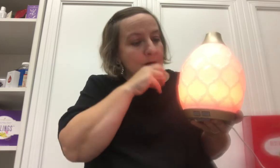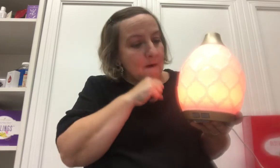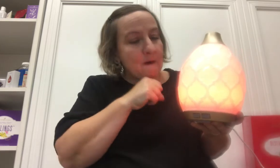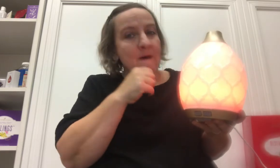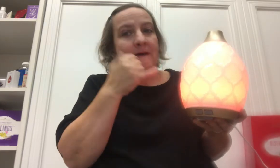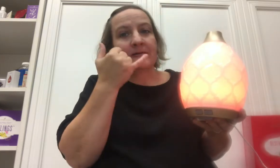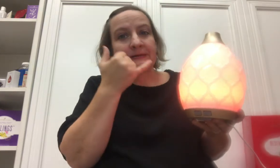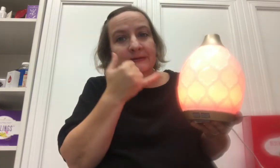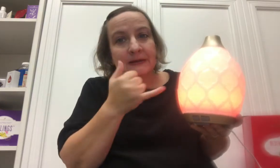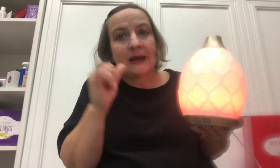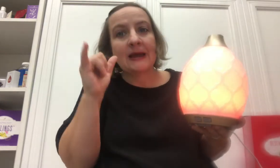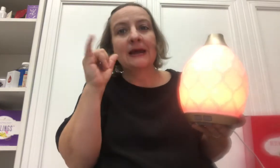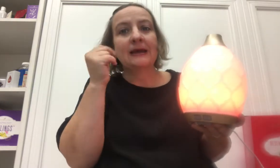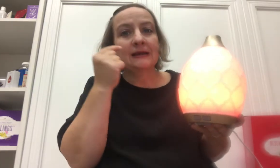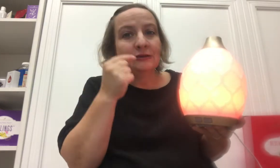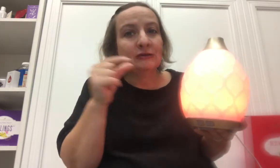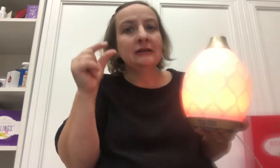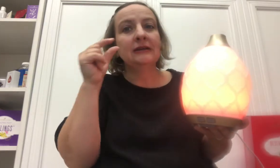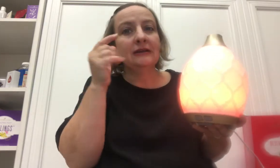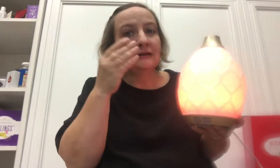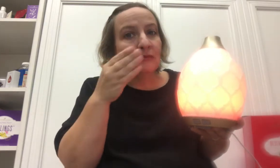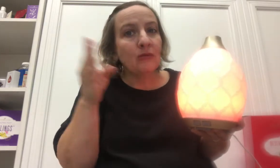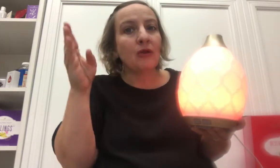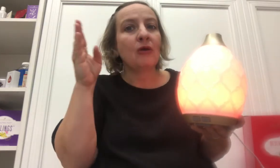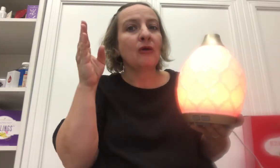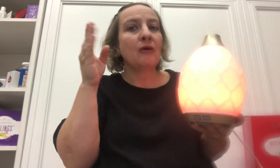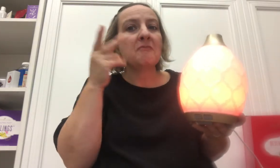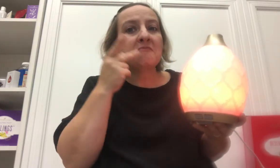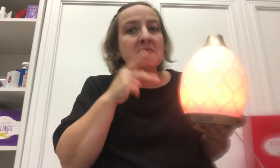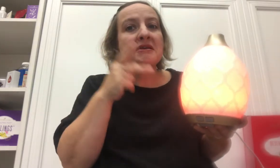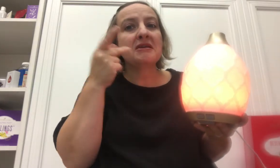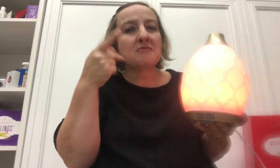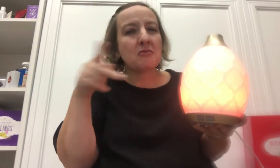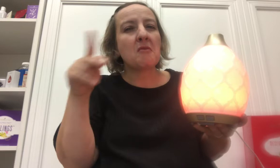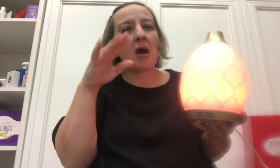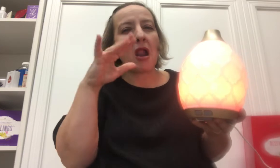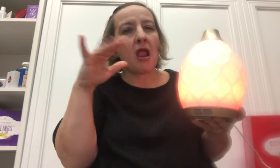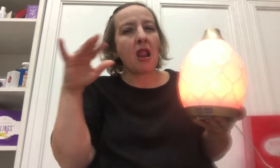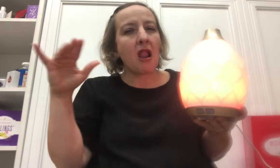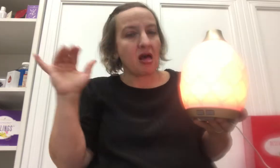from red to orange to yellow to green and so on.